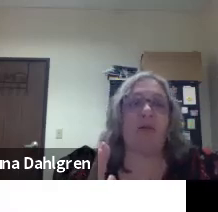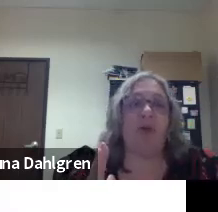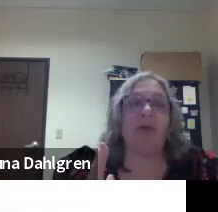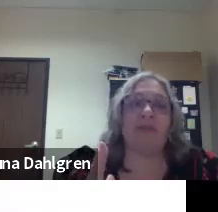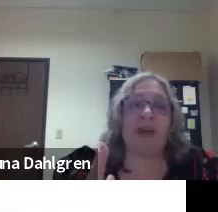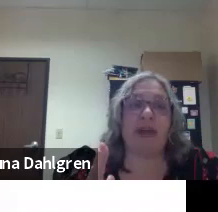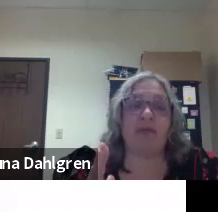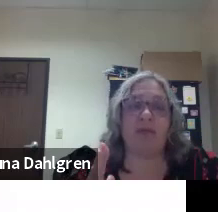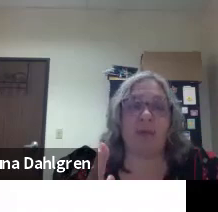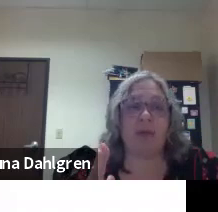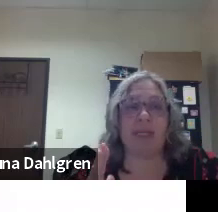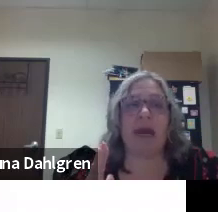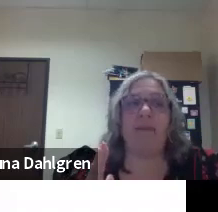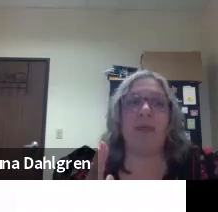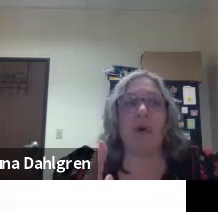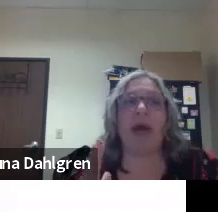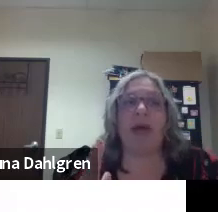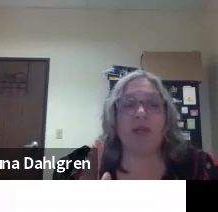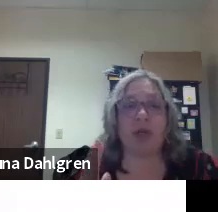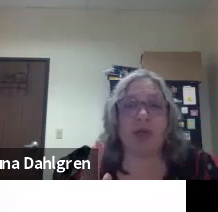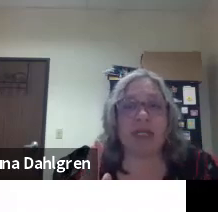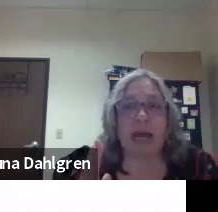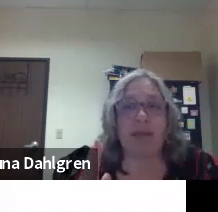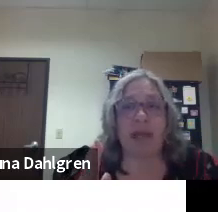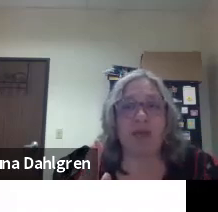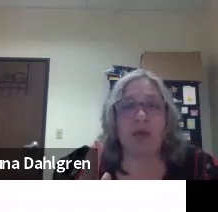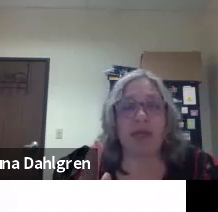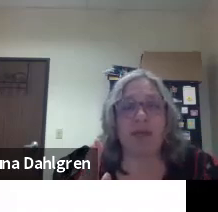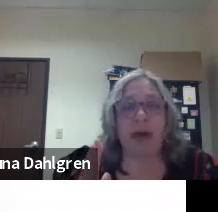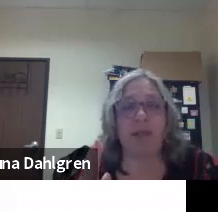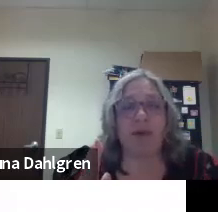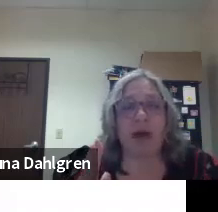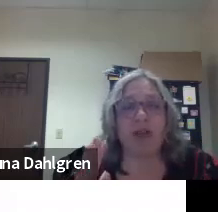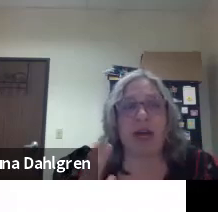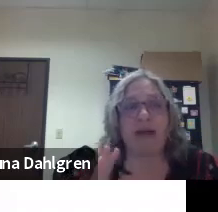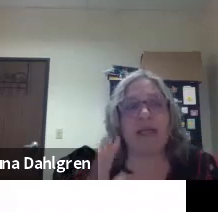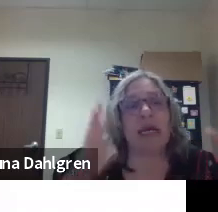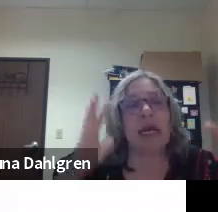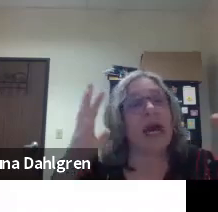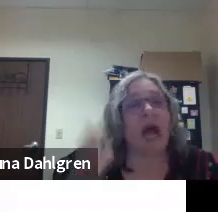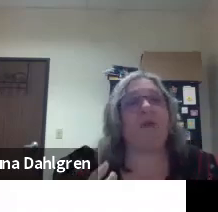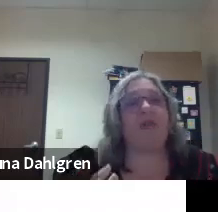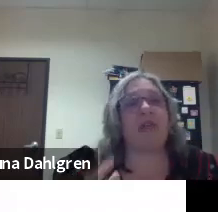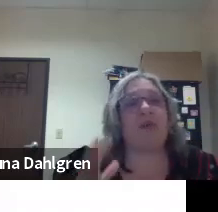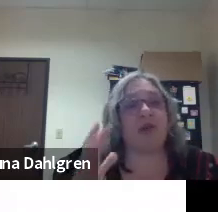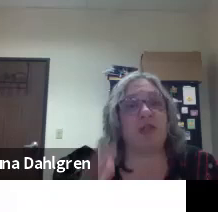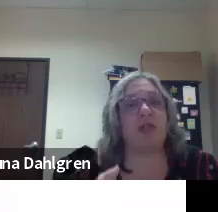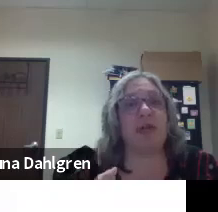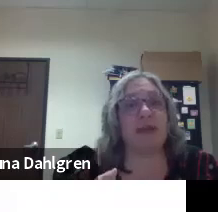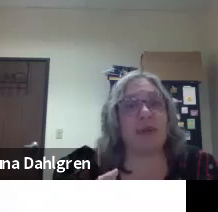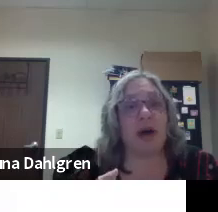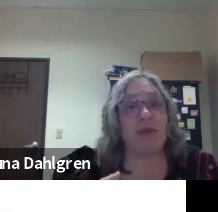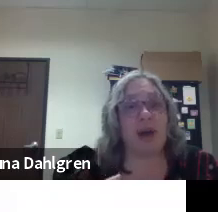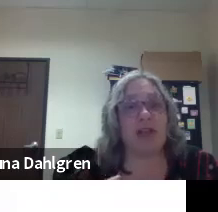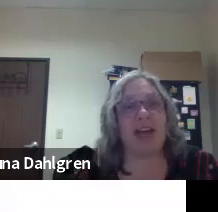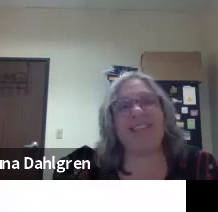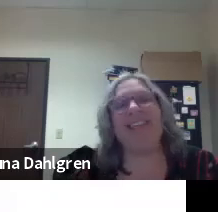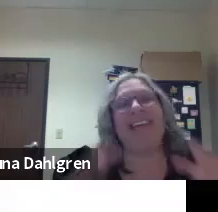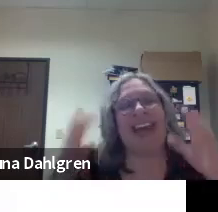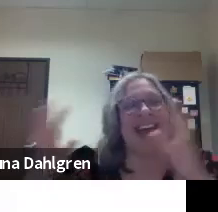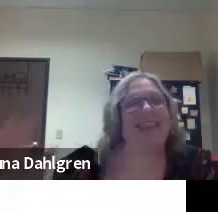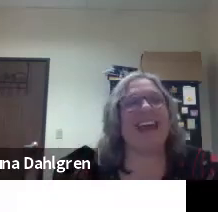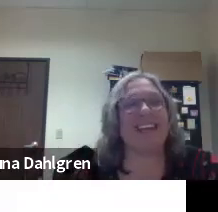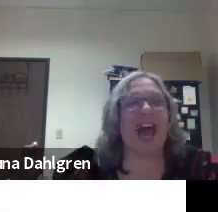on what was available to them prior to the time they enrolled in the pod project, how much they worked during the pod